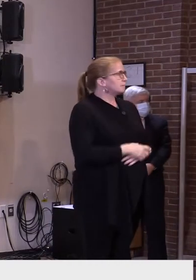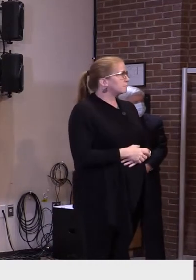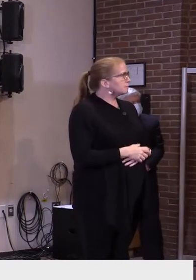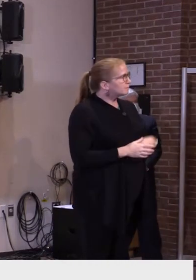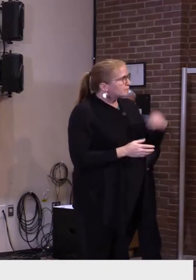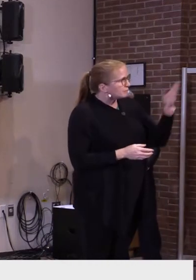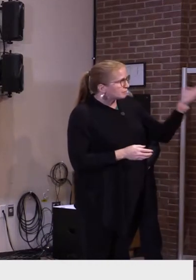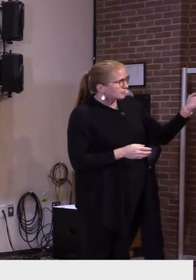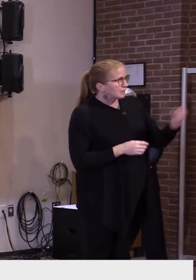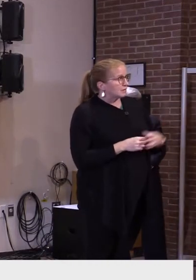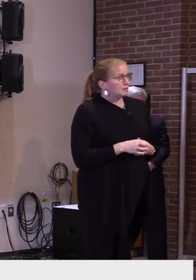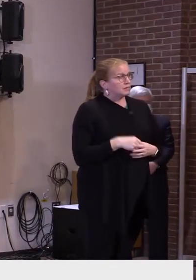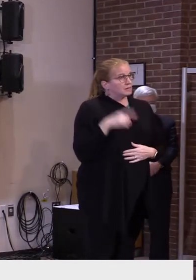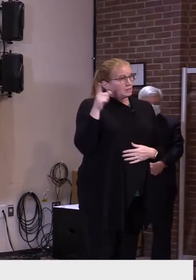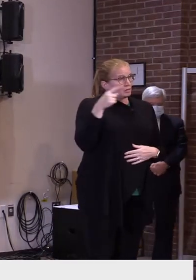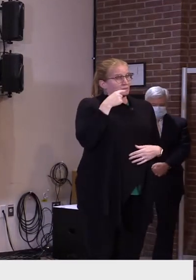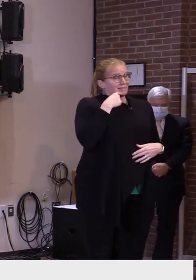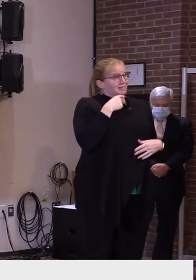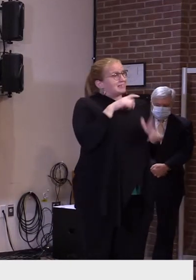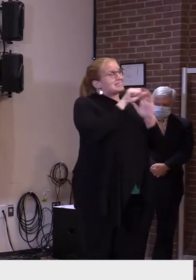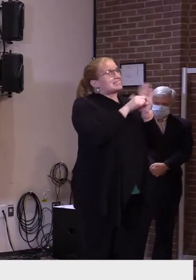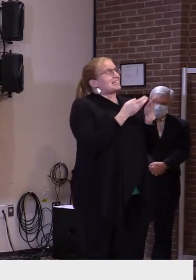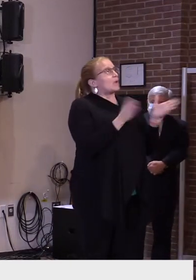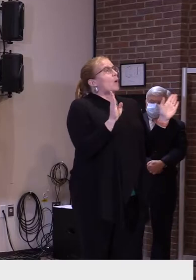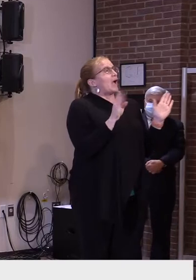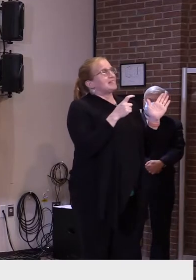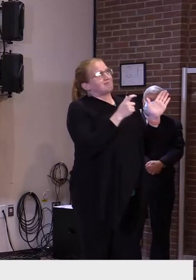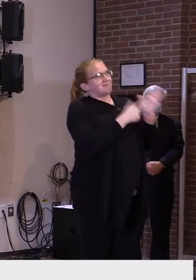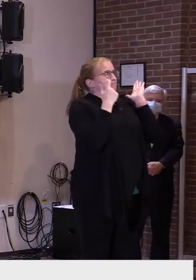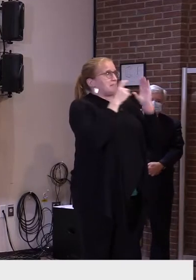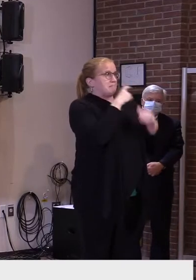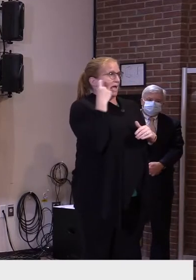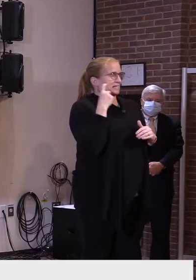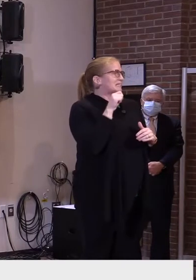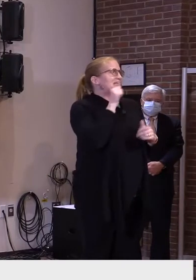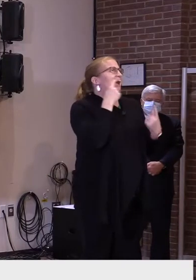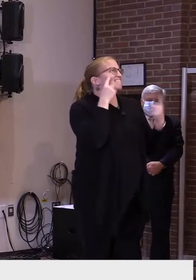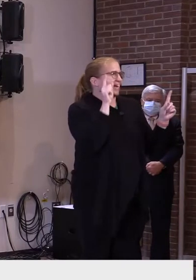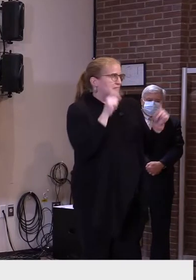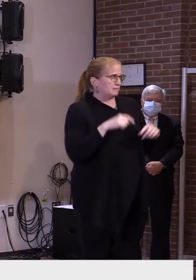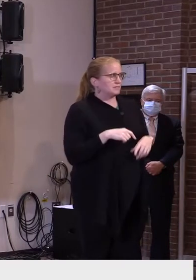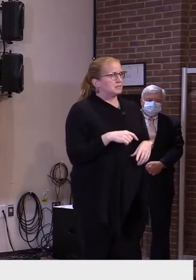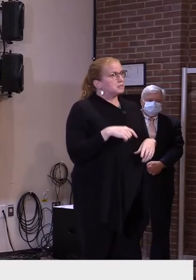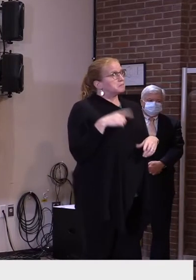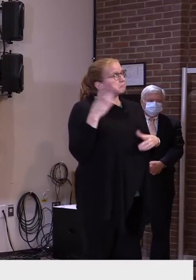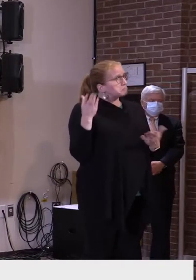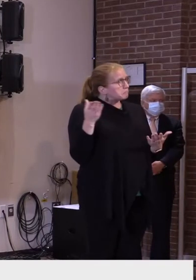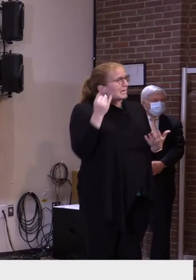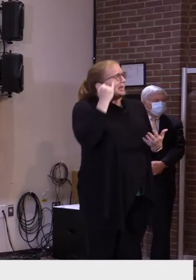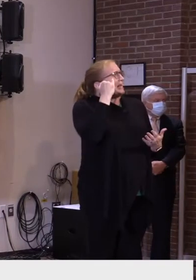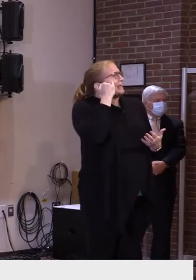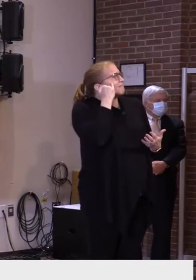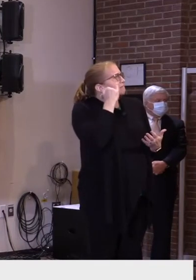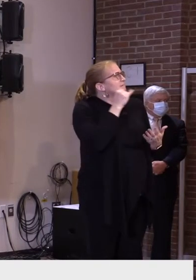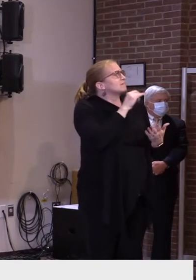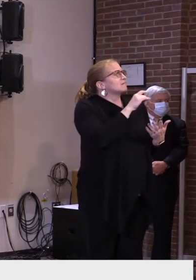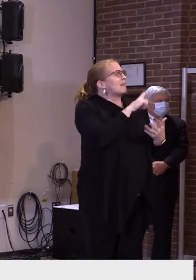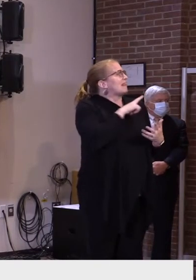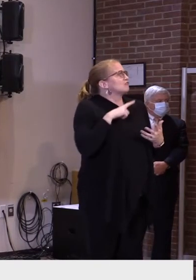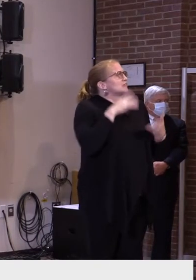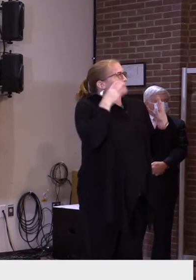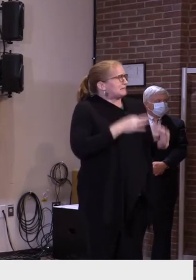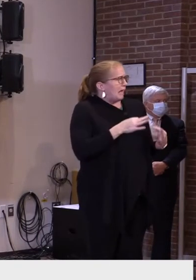You've said a statewide mask mandate that you don't think that would be effective, but when it comes to the actual local level, you know, if the legislature does pass this